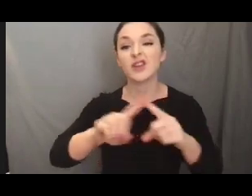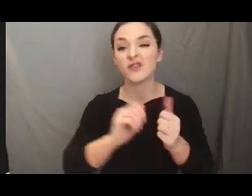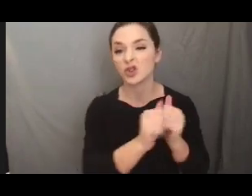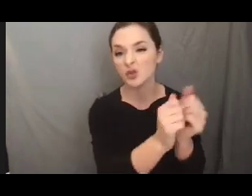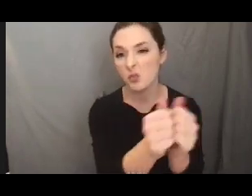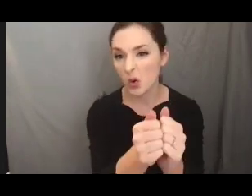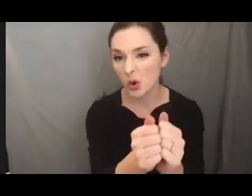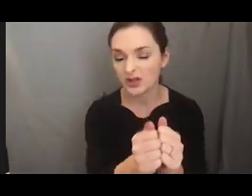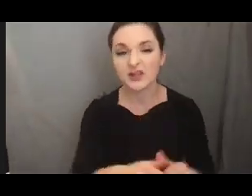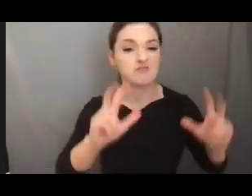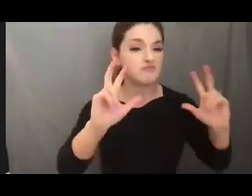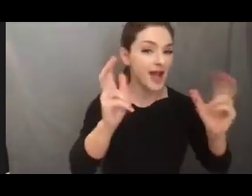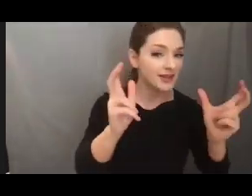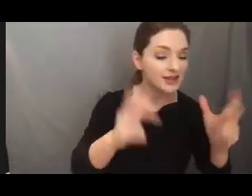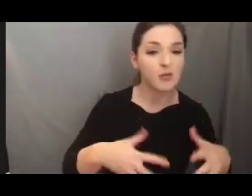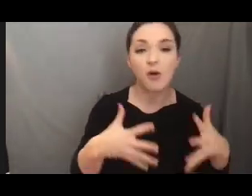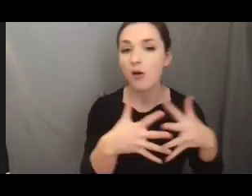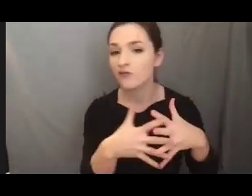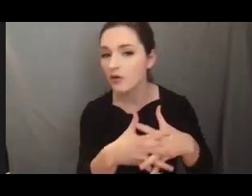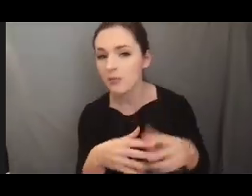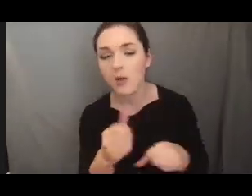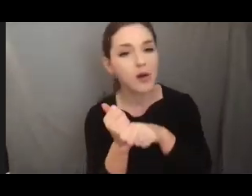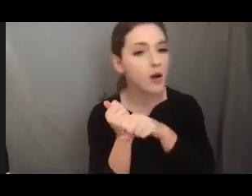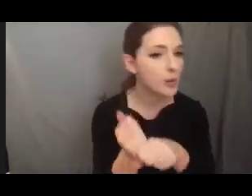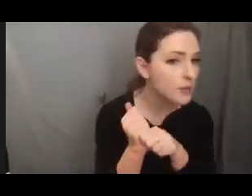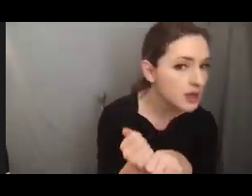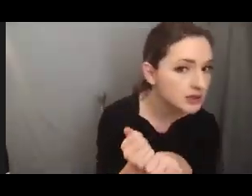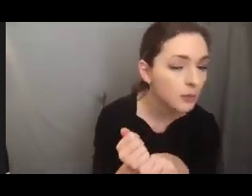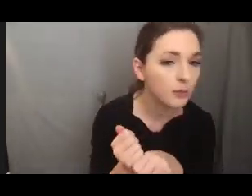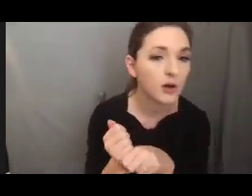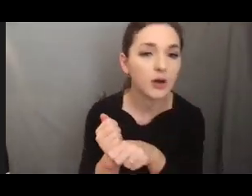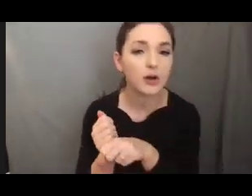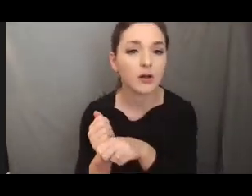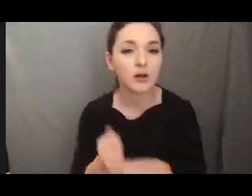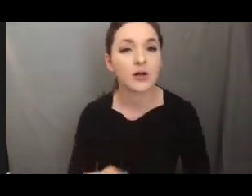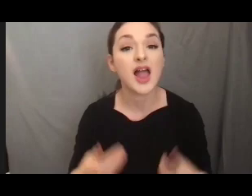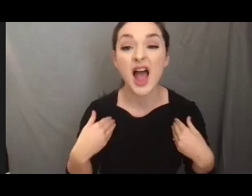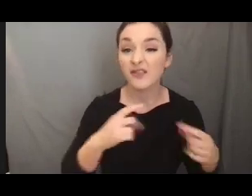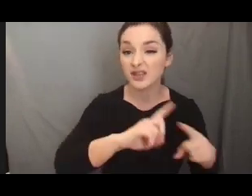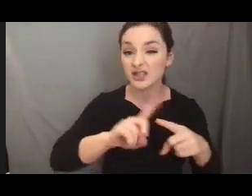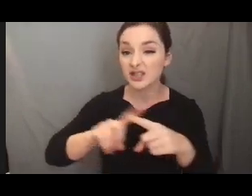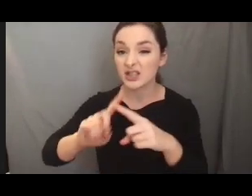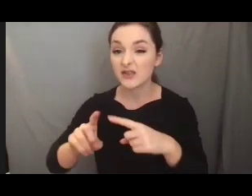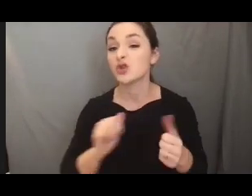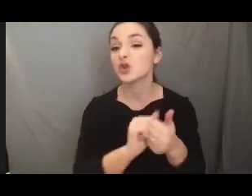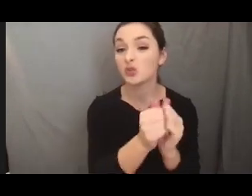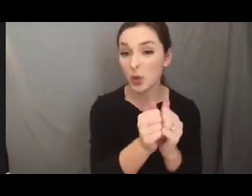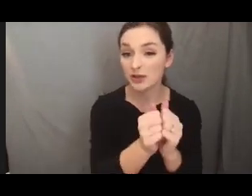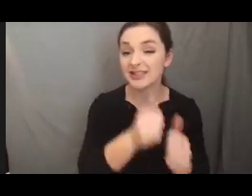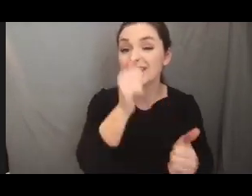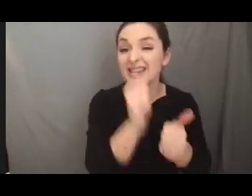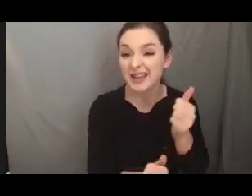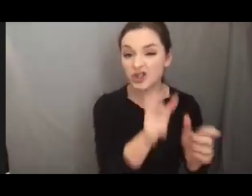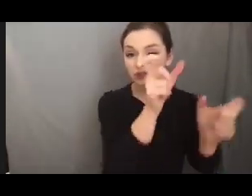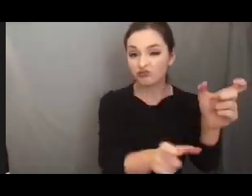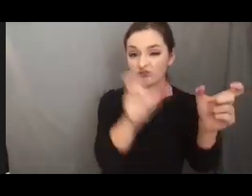basketball, baseball, women's cross country, and on and on. So it has all the sports we carry. Wow.